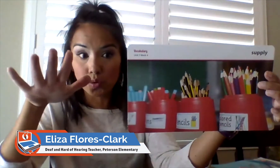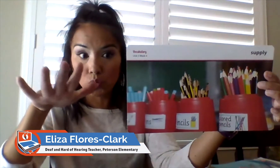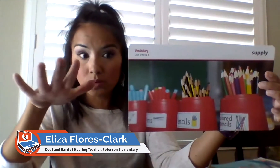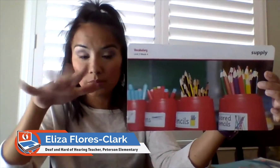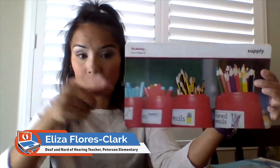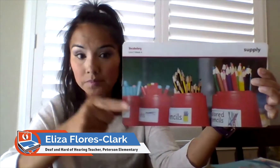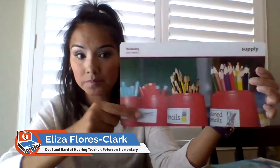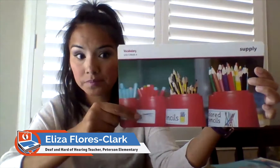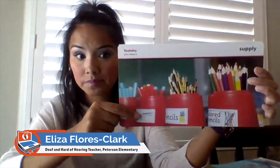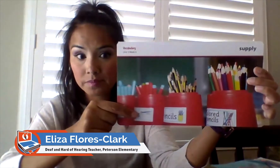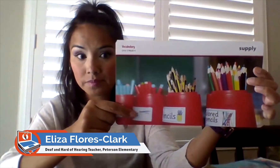school.